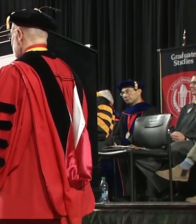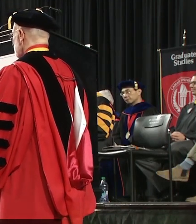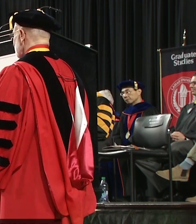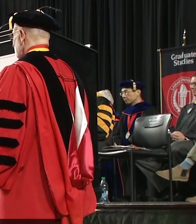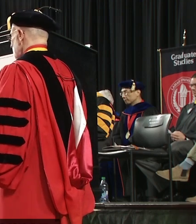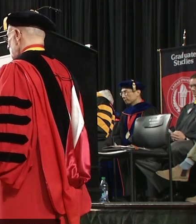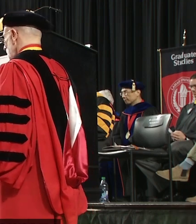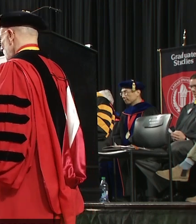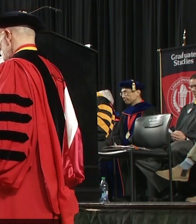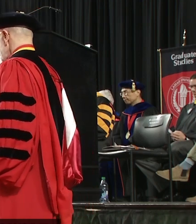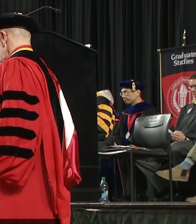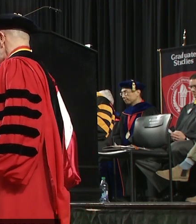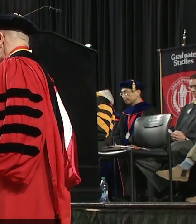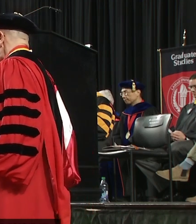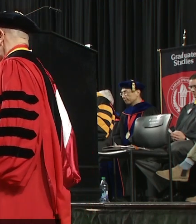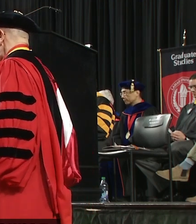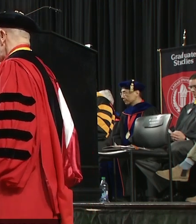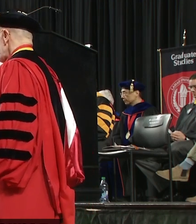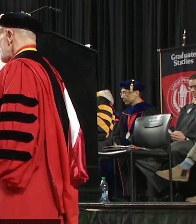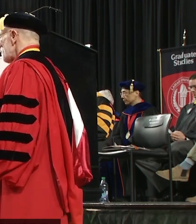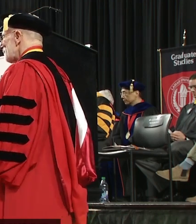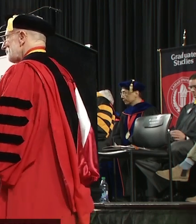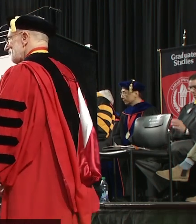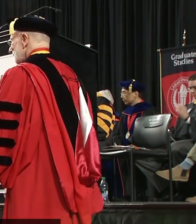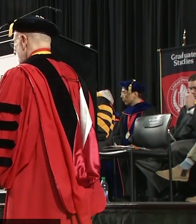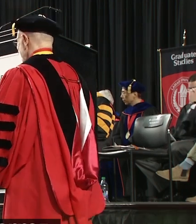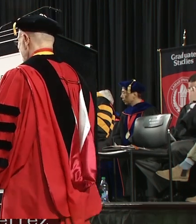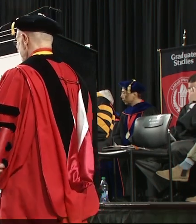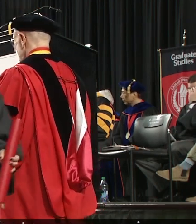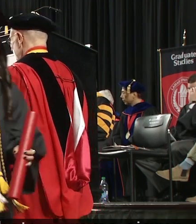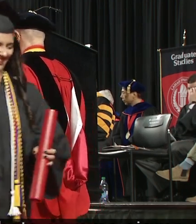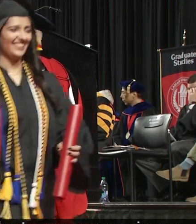Bachelor of Business Administration in Management,